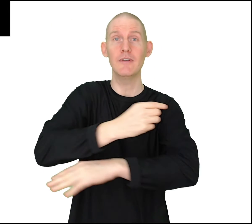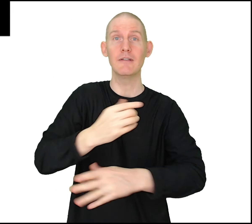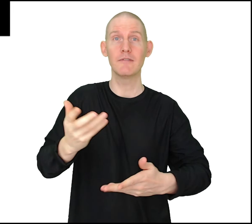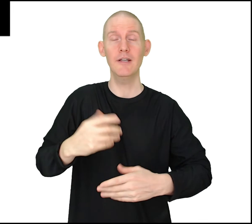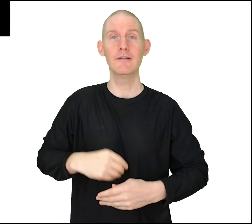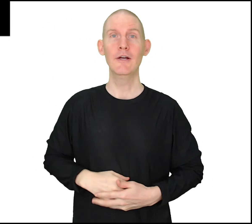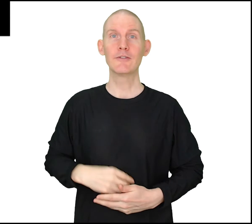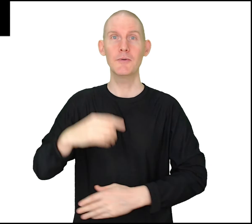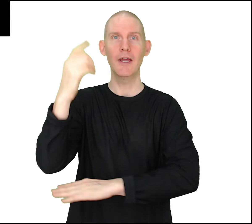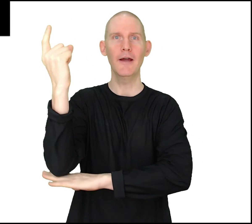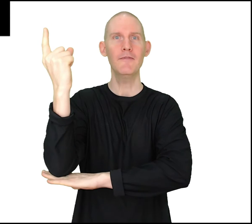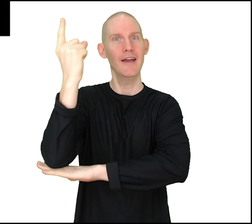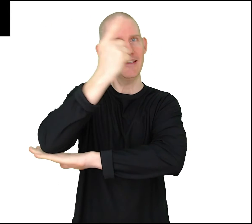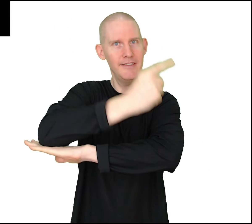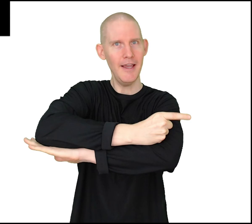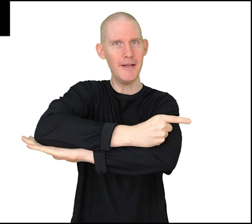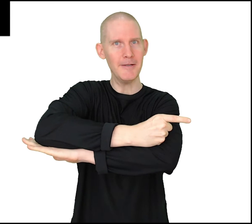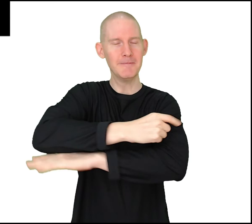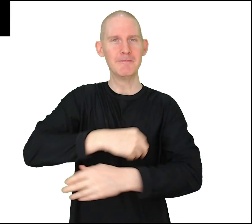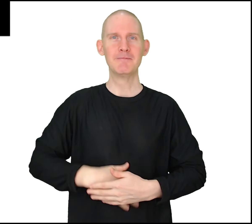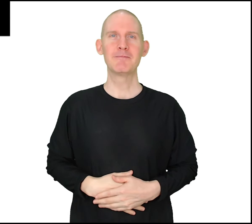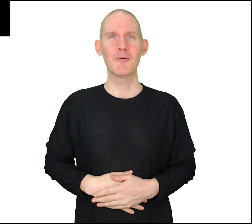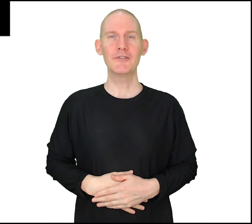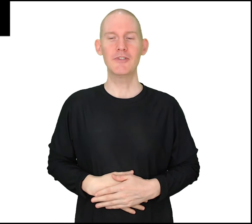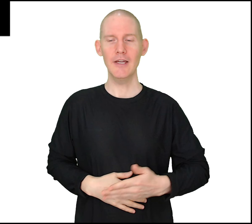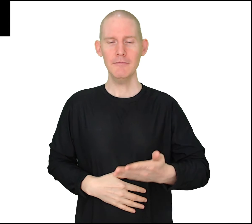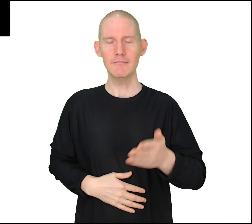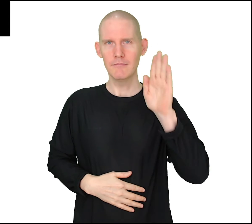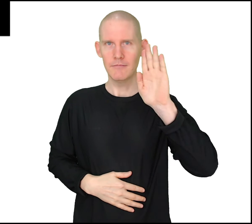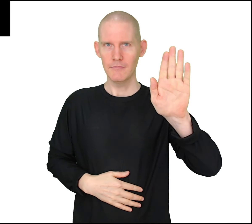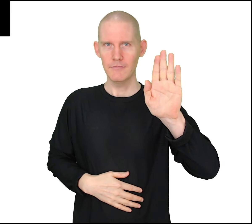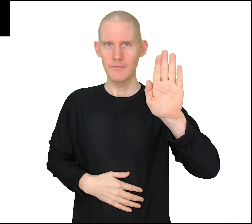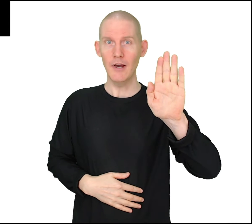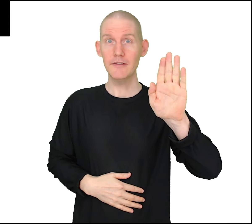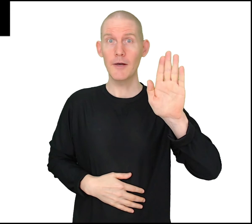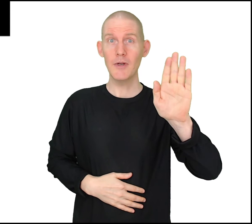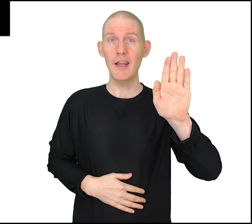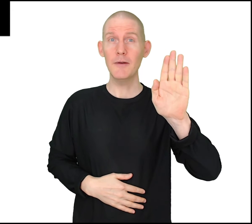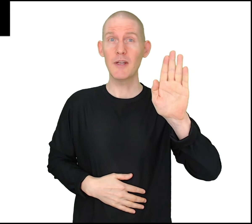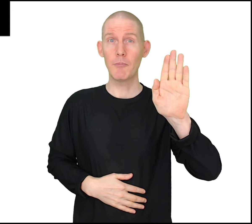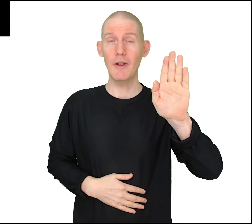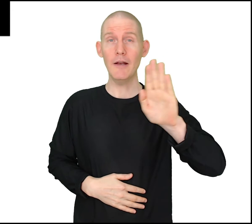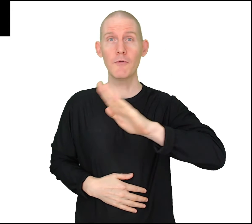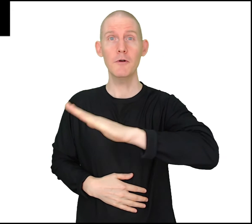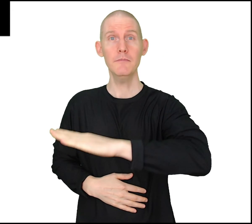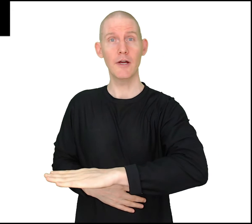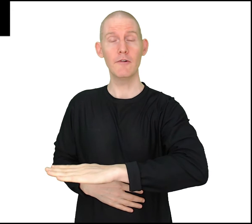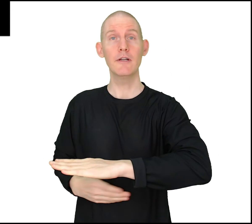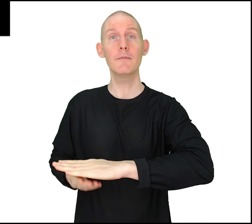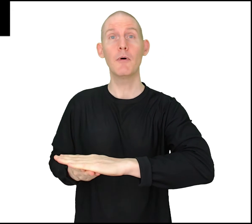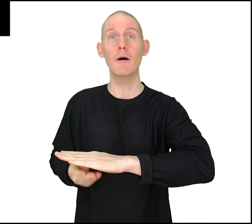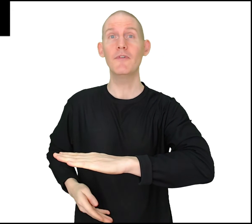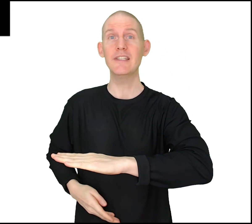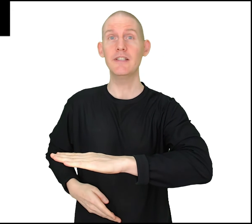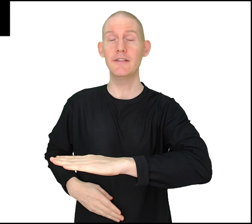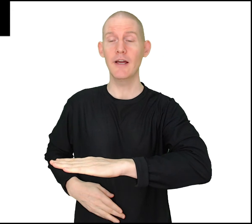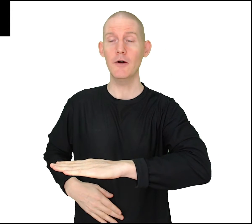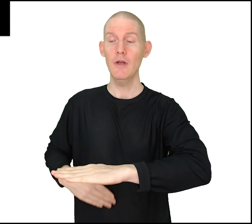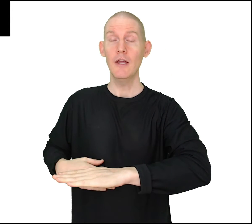right? So we have day. Once again, non-dominant hand, make a platform down here, palm facing down.